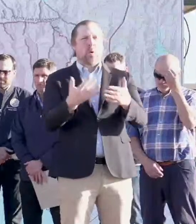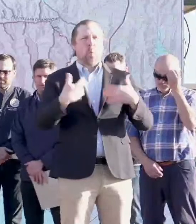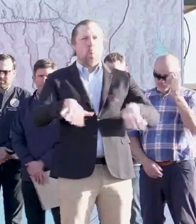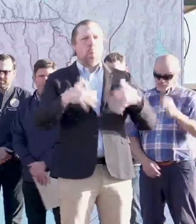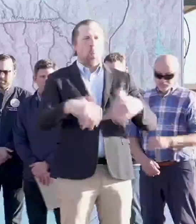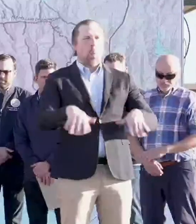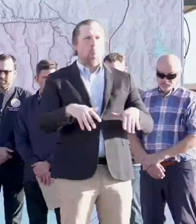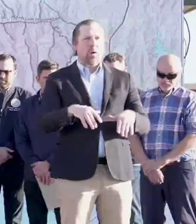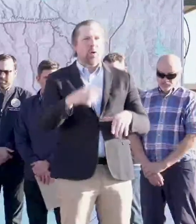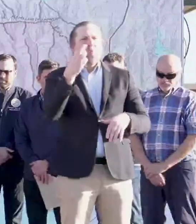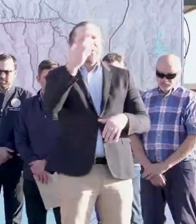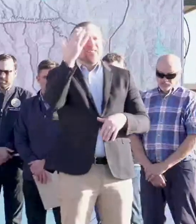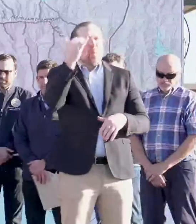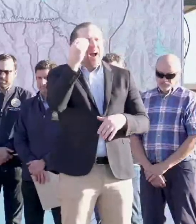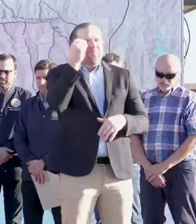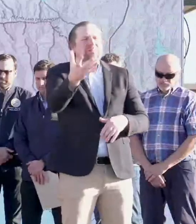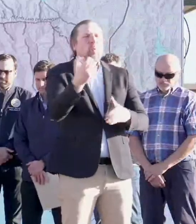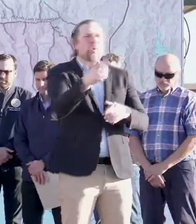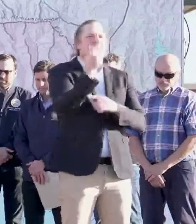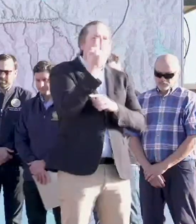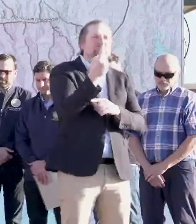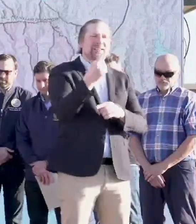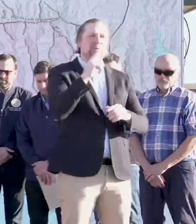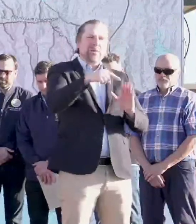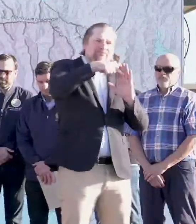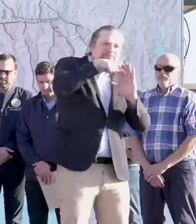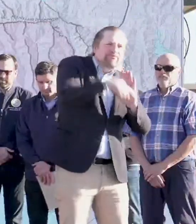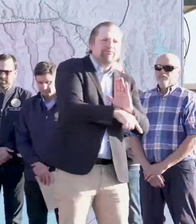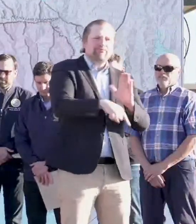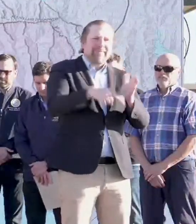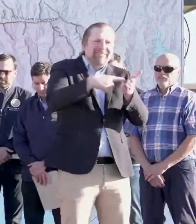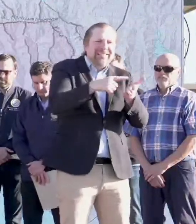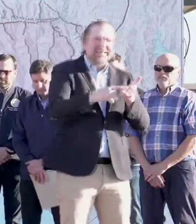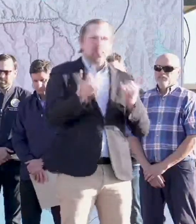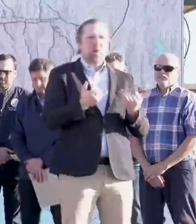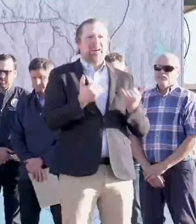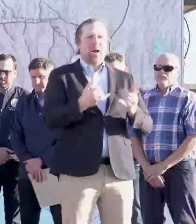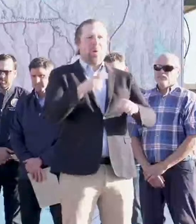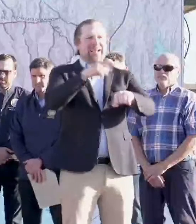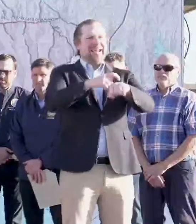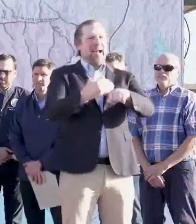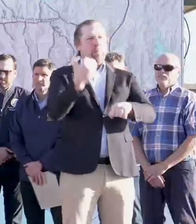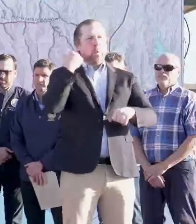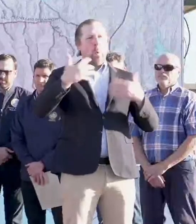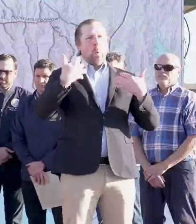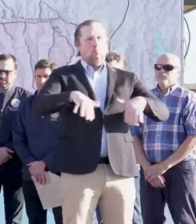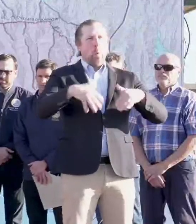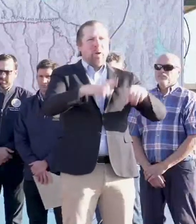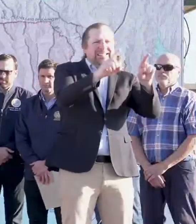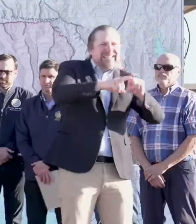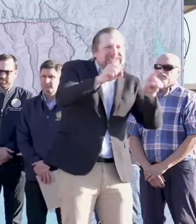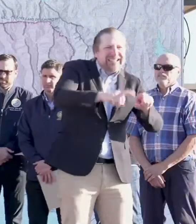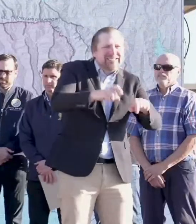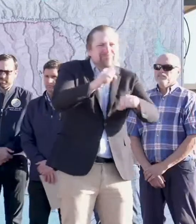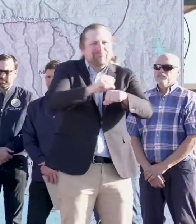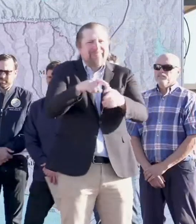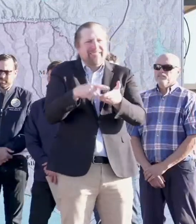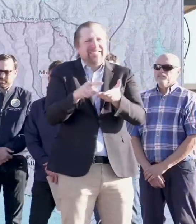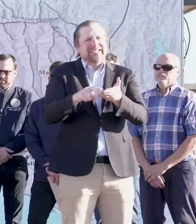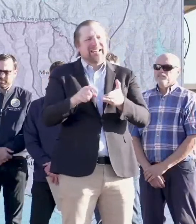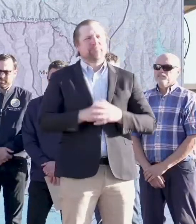share this with you because I want you to understand the depths we are going to and how time-consuming all these tasks are in the